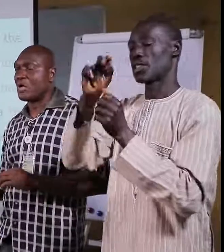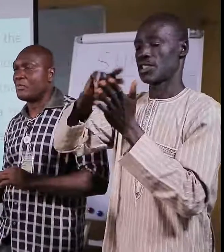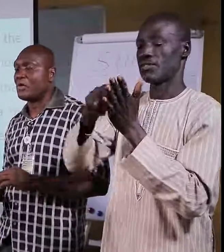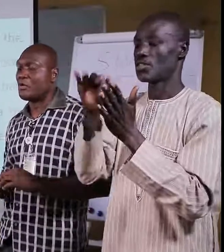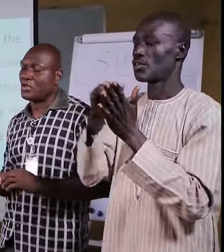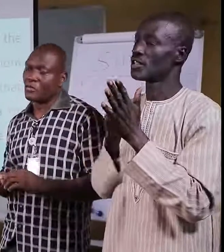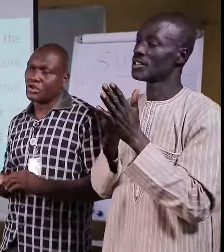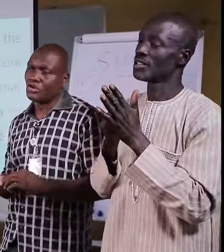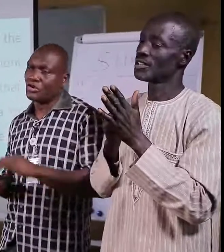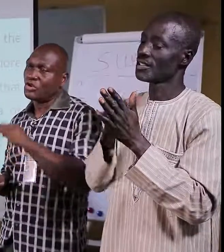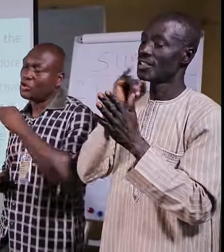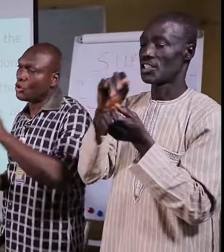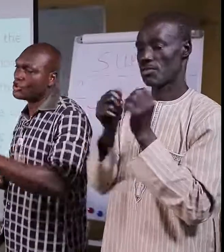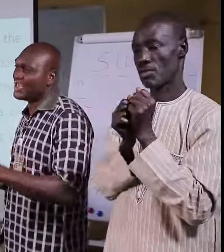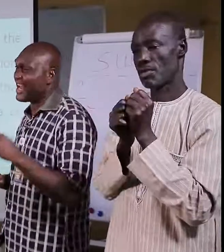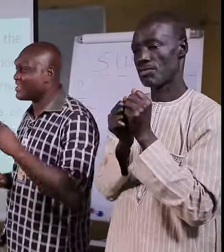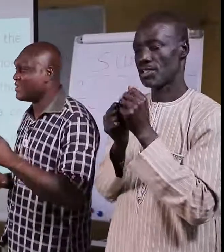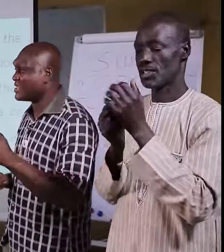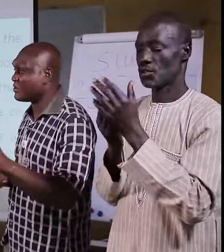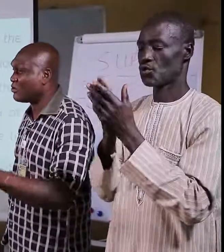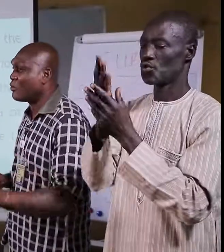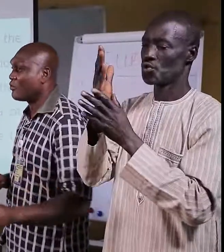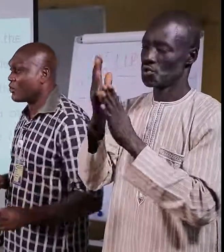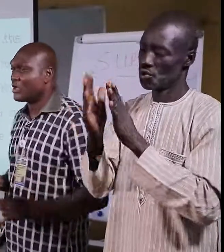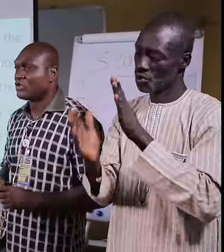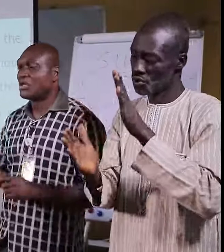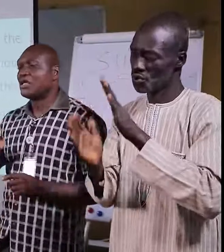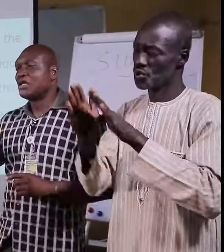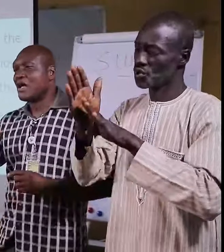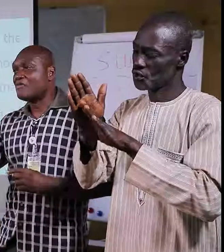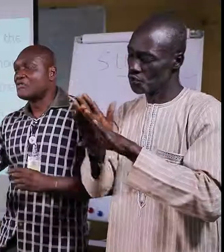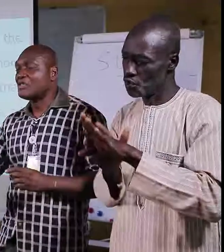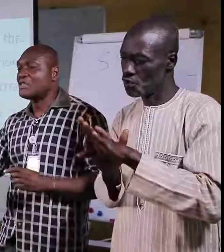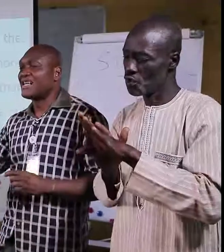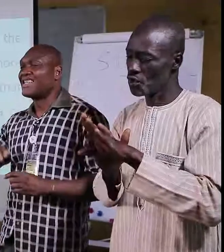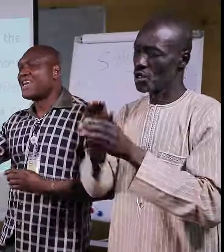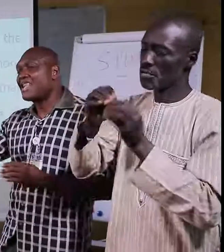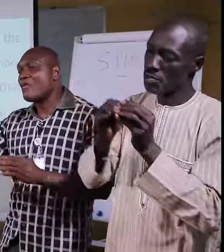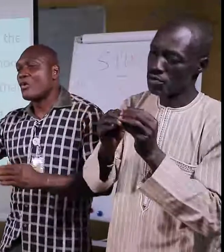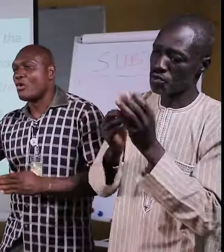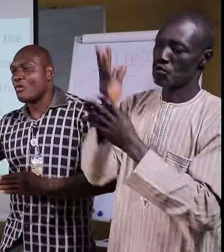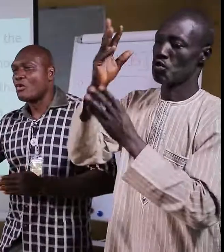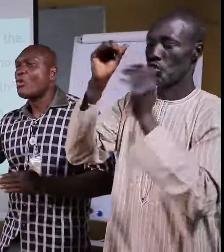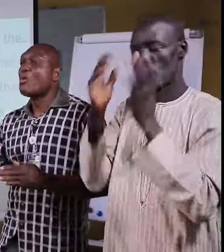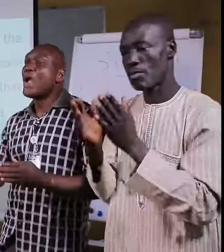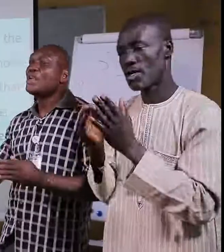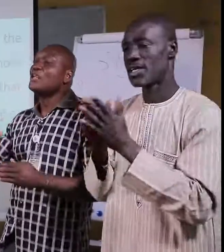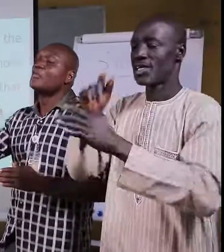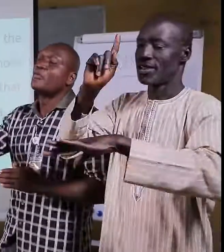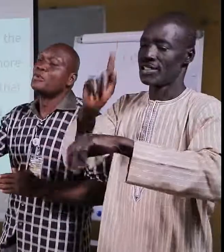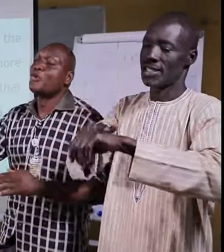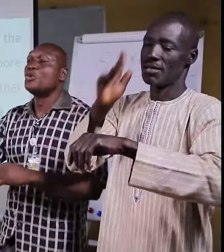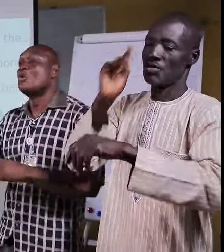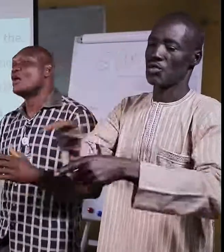sustaining the population, grows in arithmetical progression. It now says that their time will come when